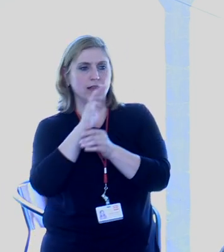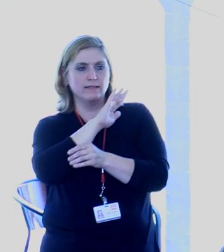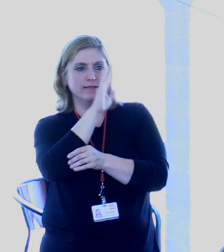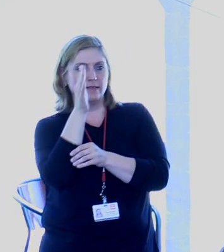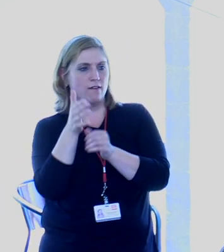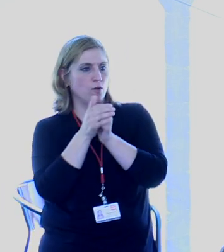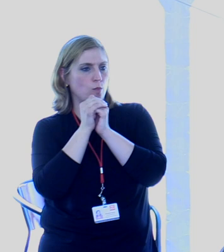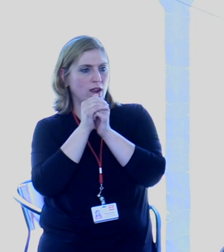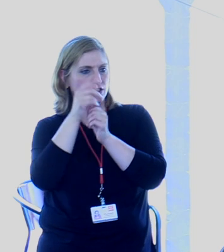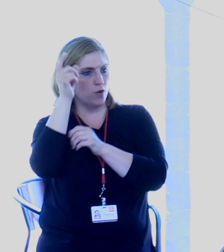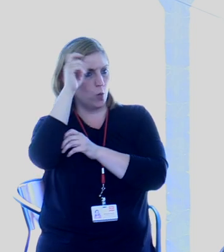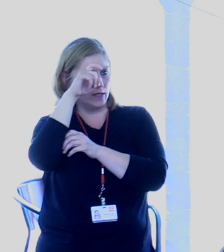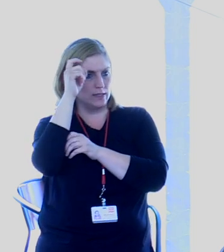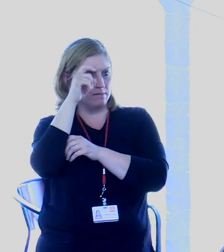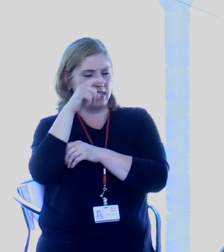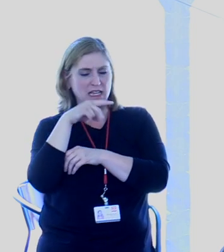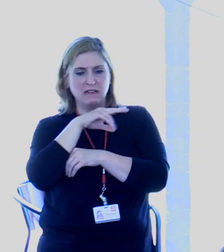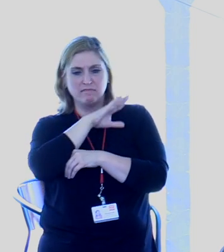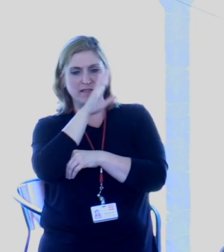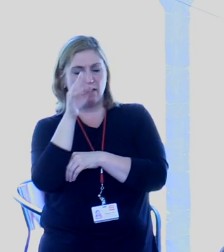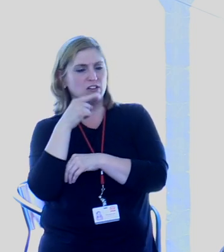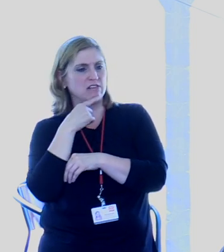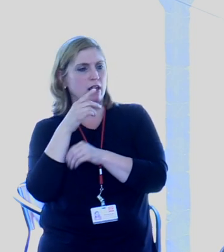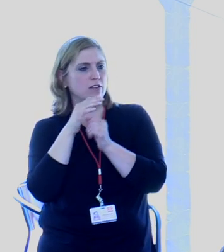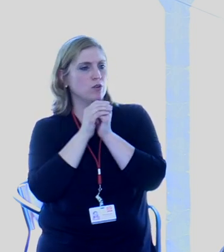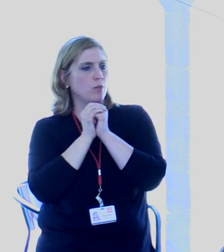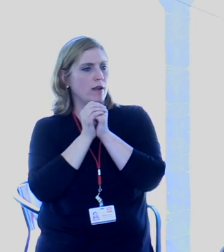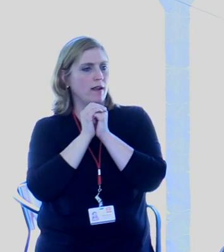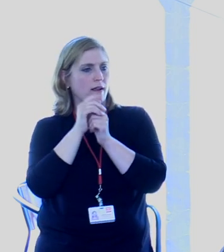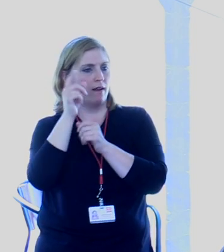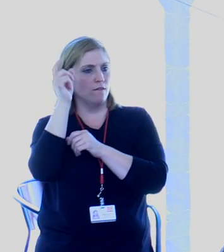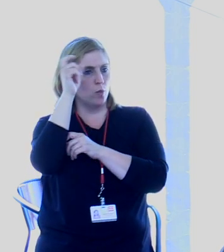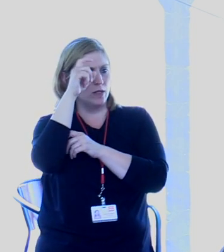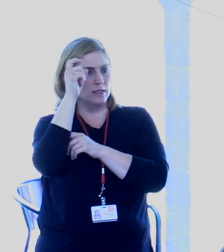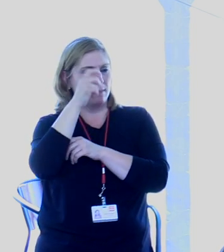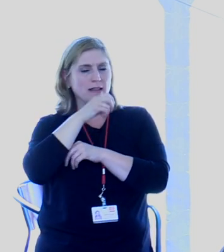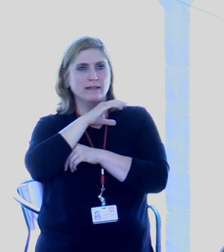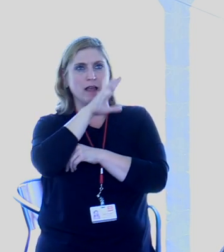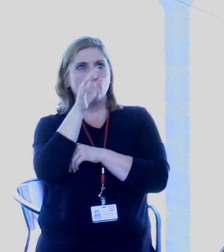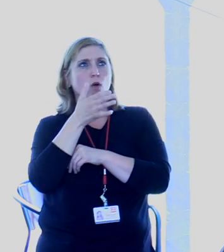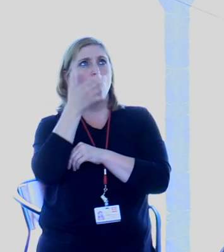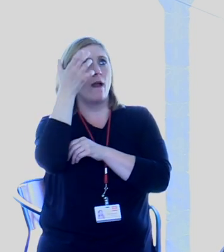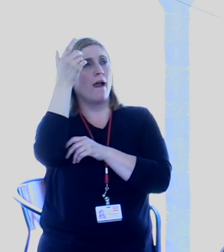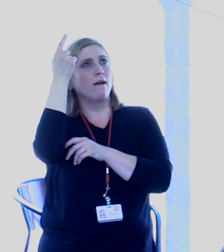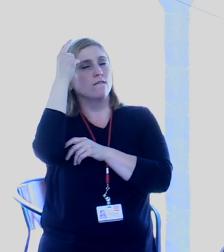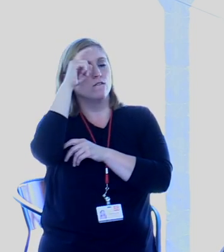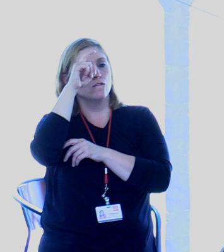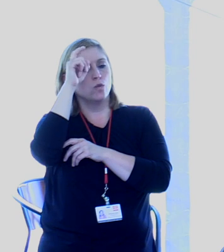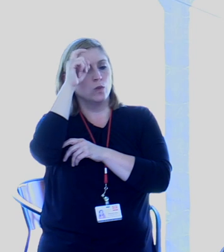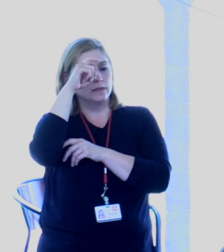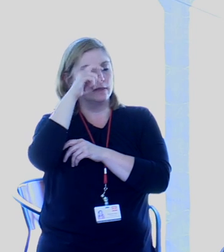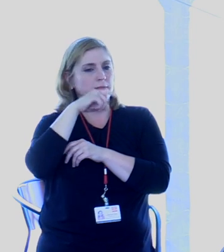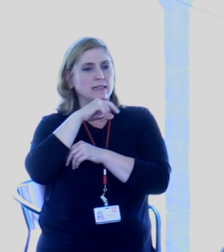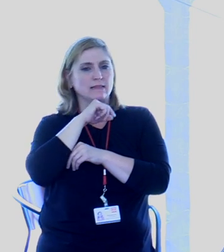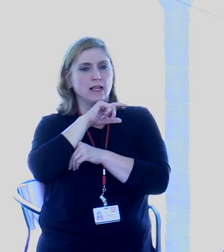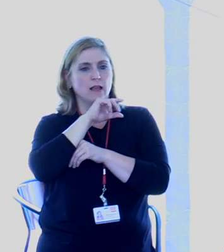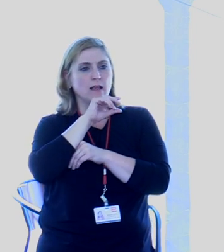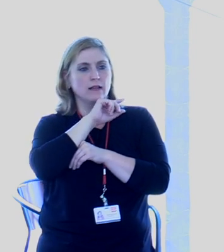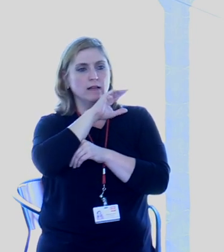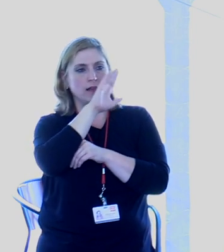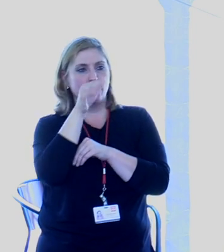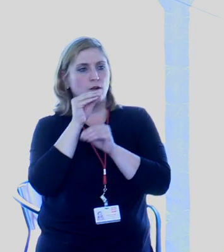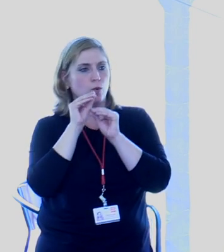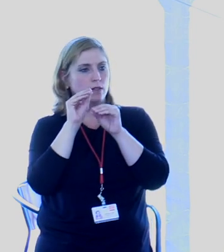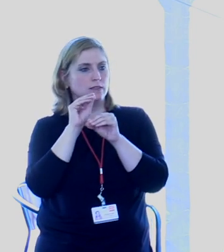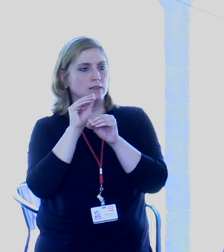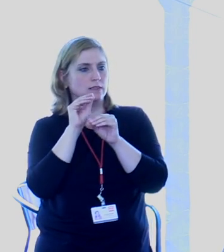wisdom. Jesus utters no prayer for wisdom. He doesn't cry out for wisdom. He's not put to the test. He rather puts